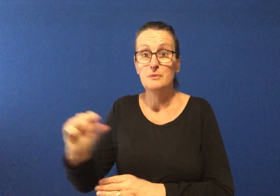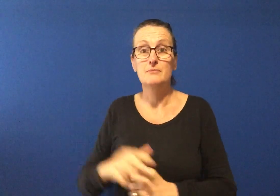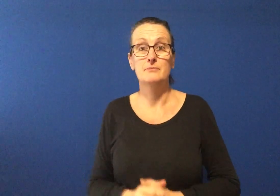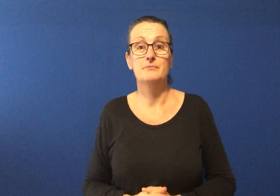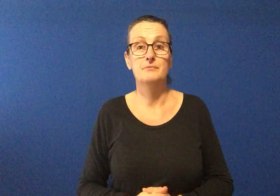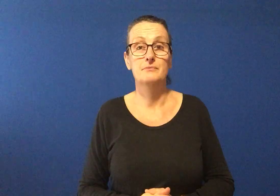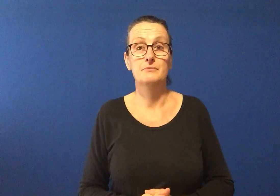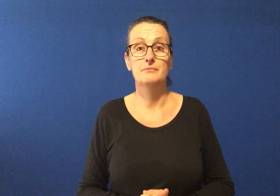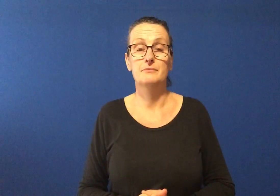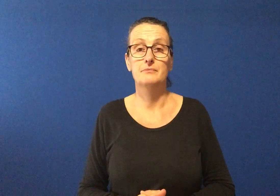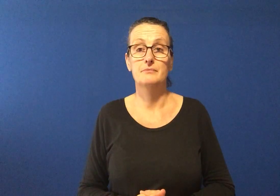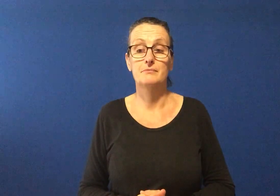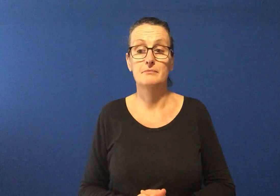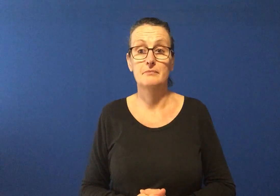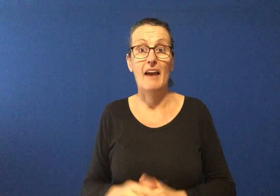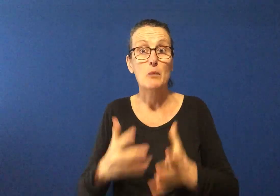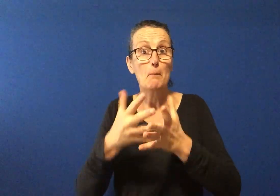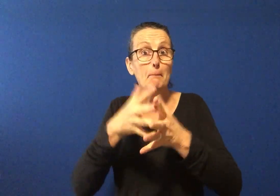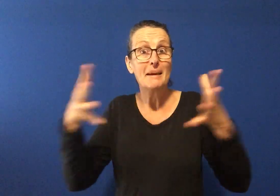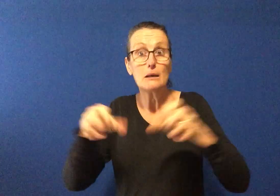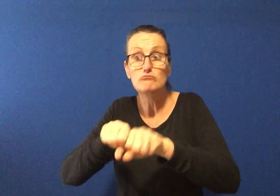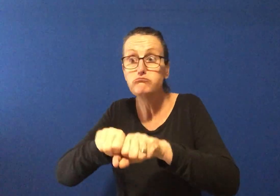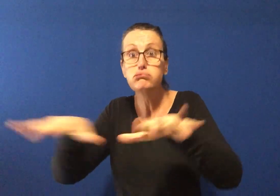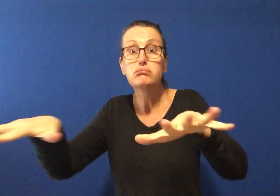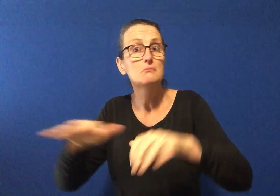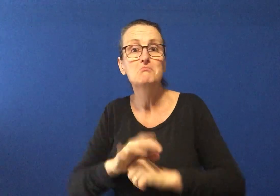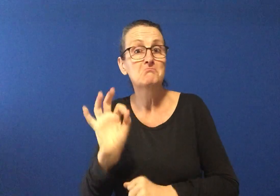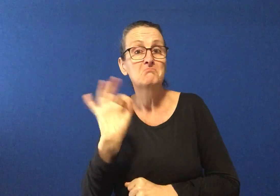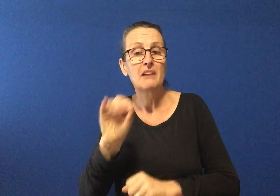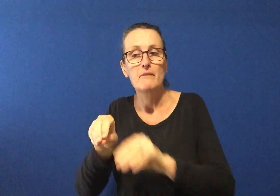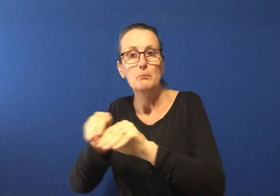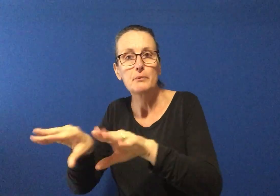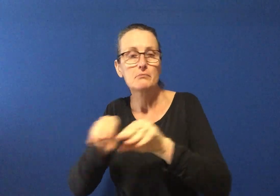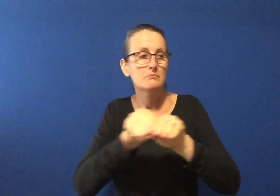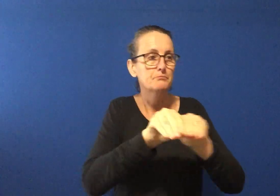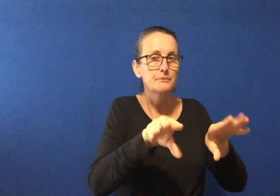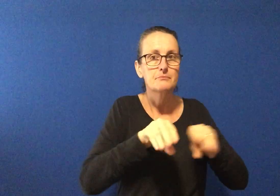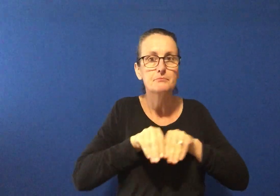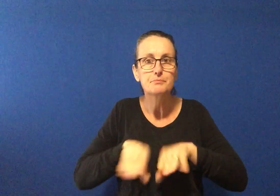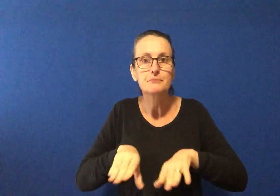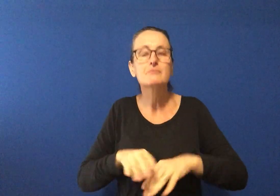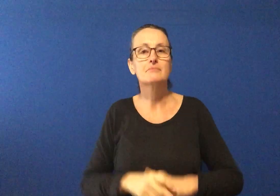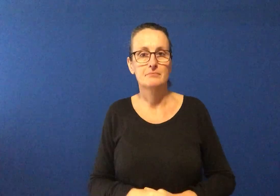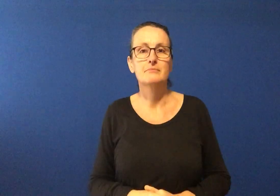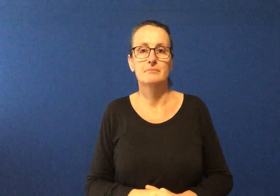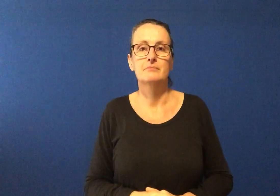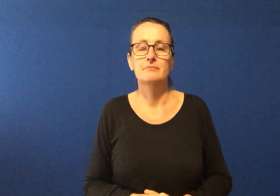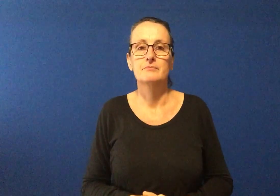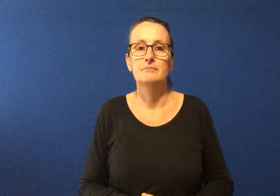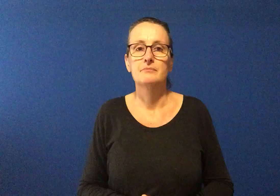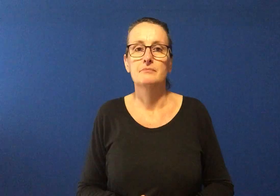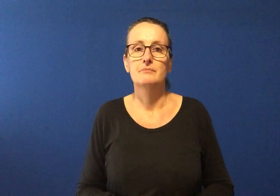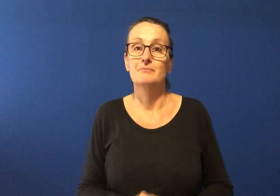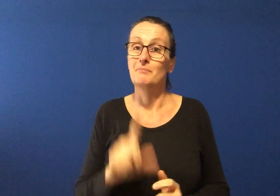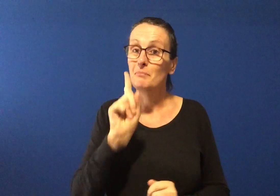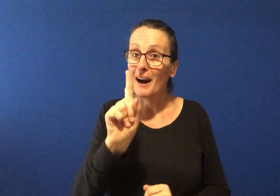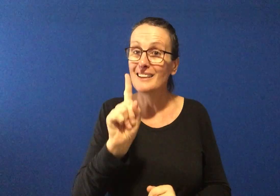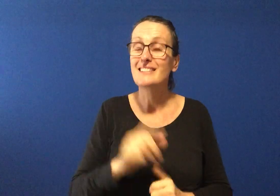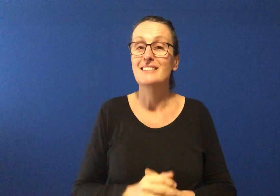significant cluster. There's been small, tiny clusters recently, but not big ones. Although there was a